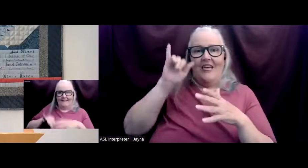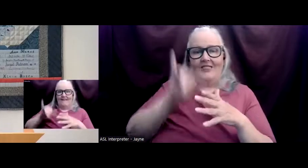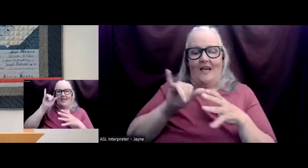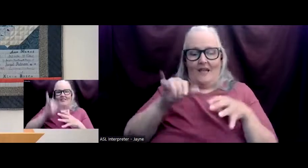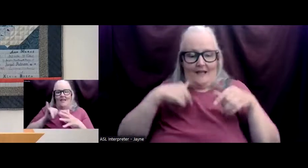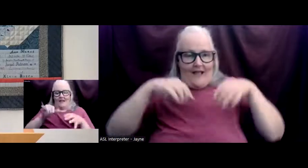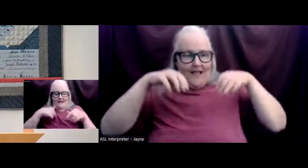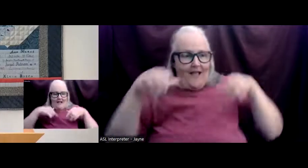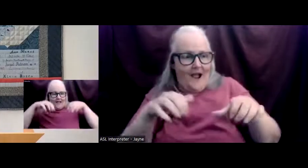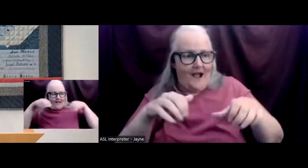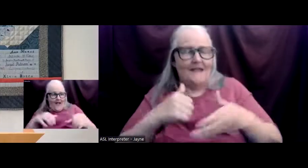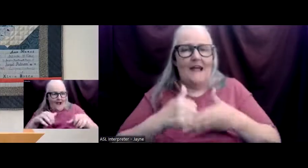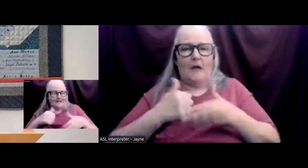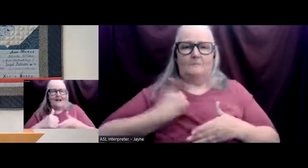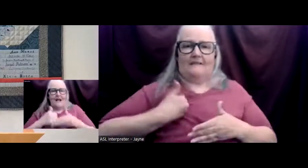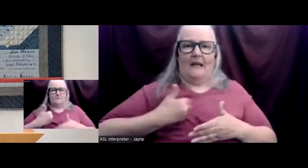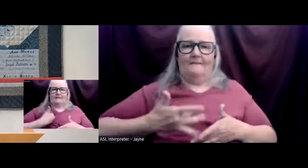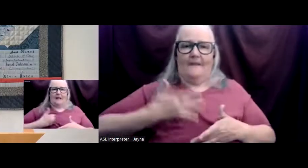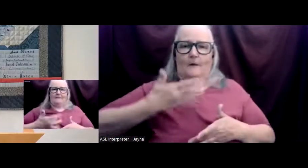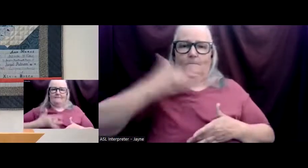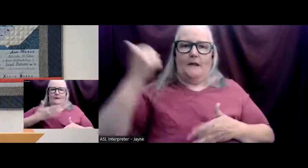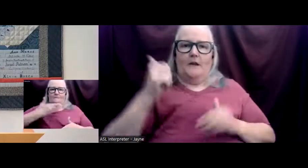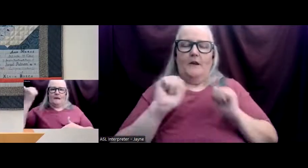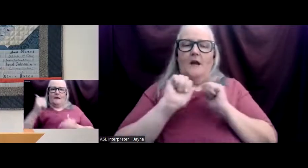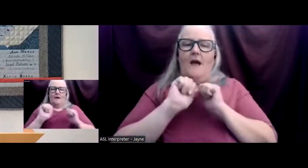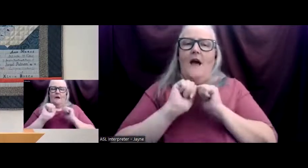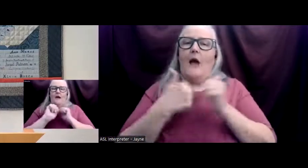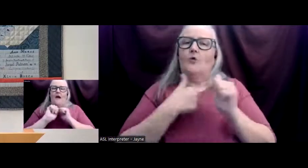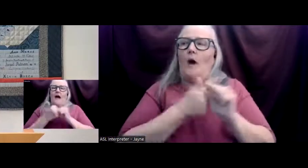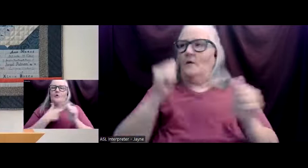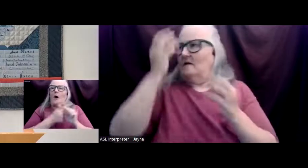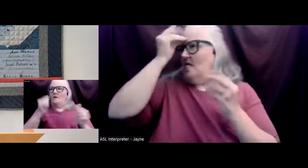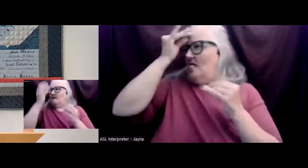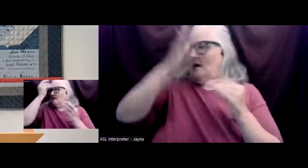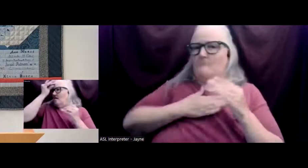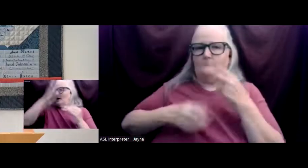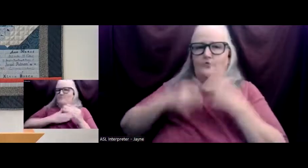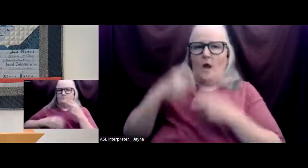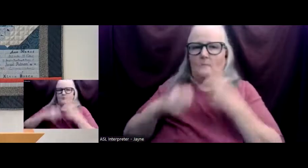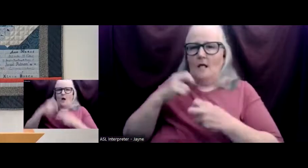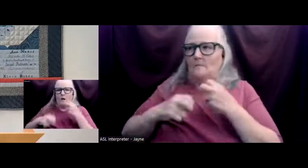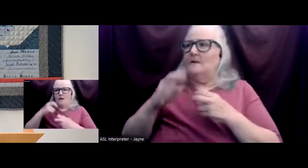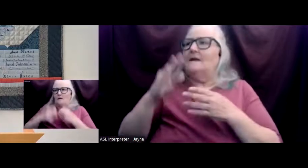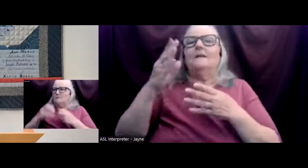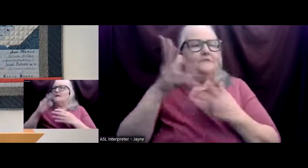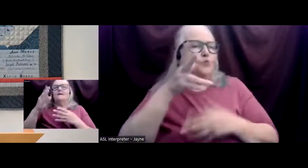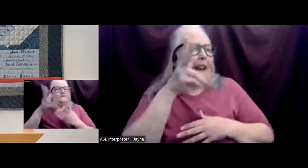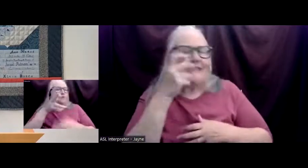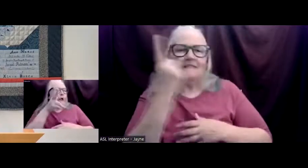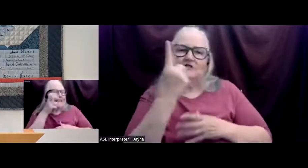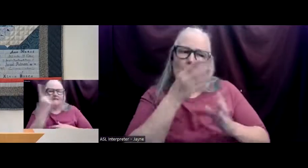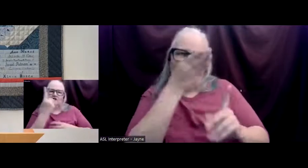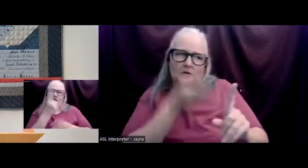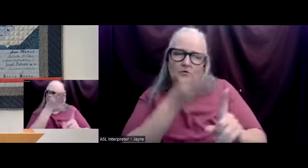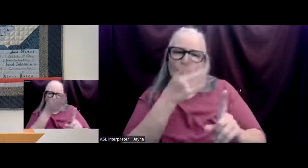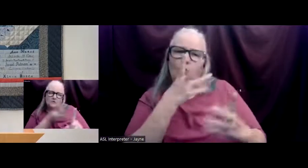better. Nothing is better to keep me from ruminating on my worries than being a sounding board for someone who really needs to tell me